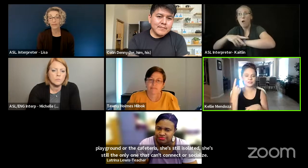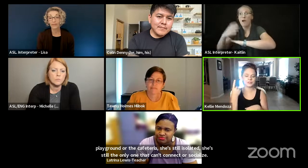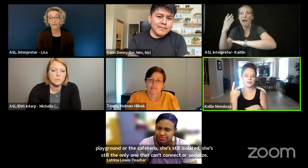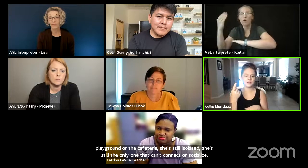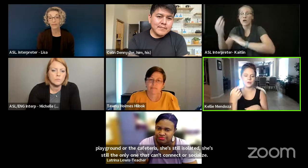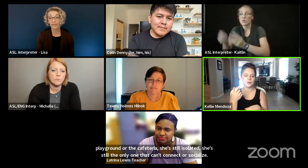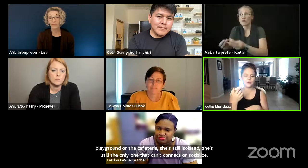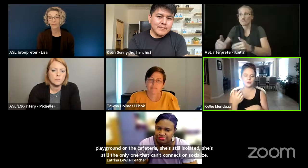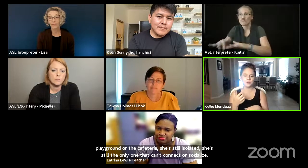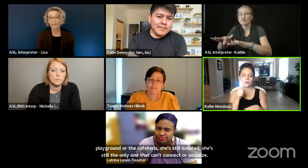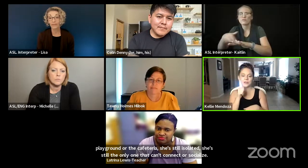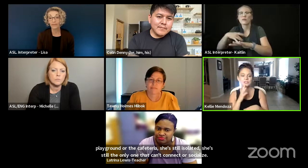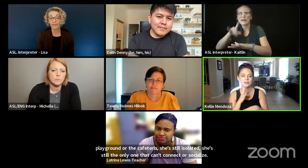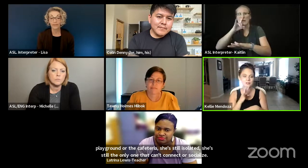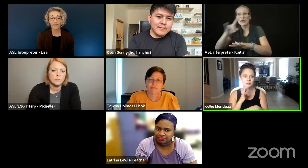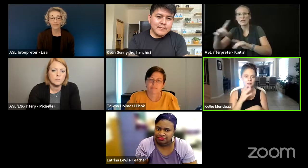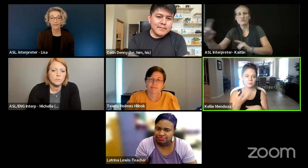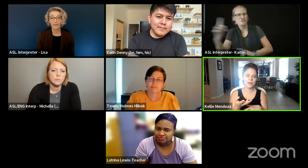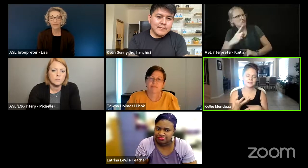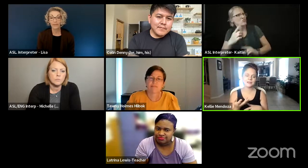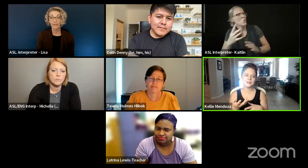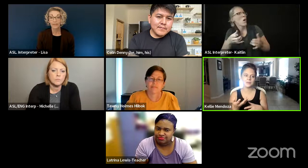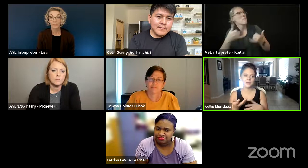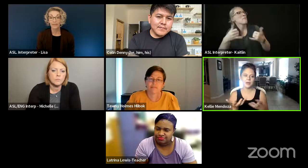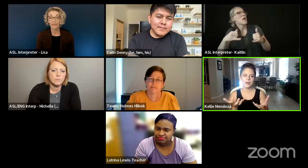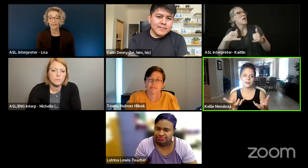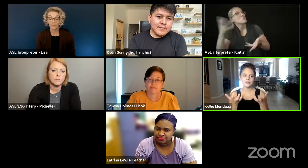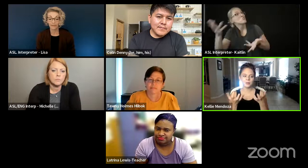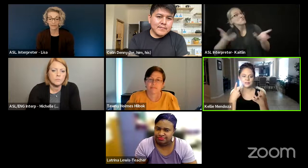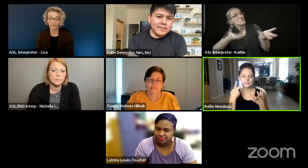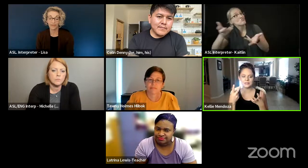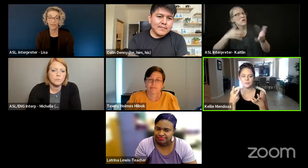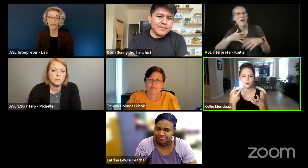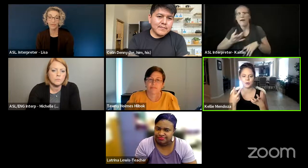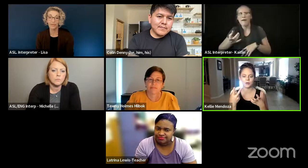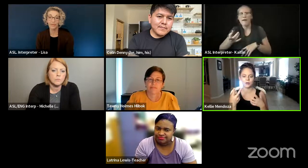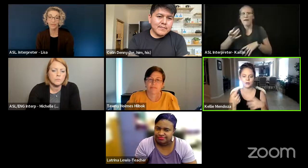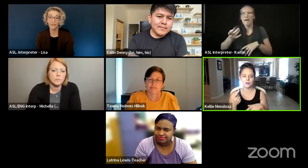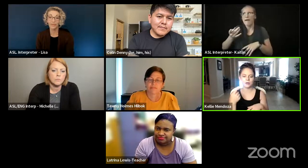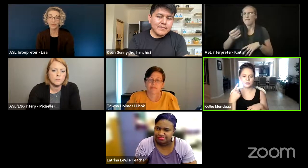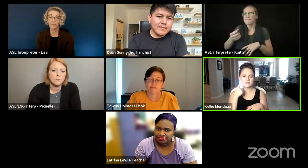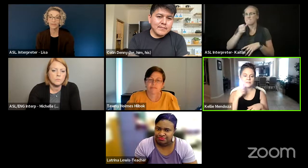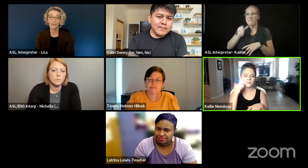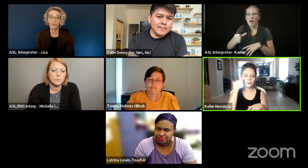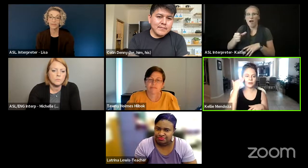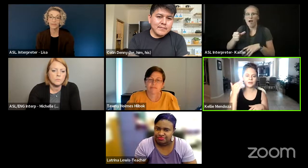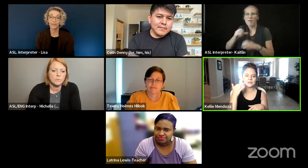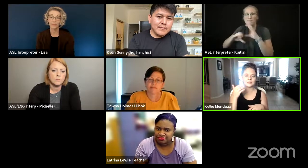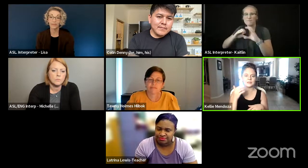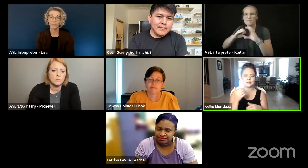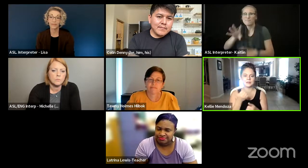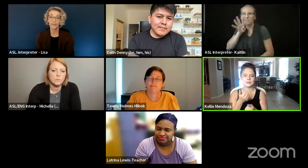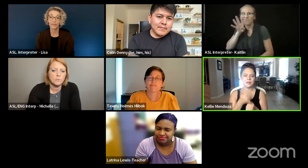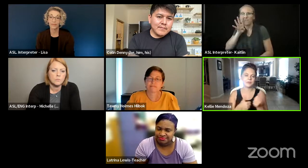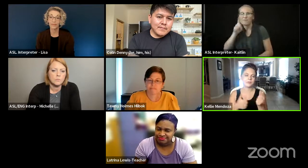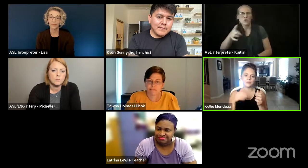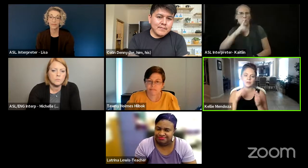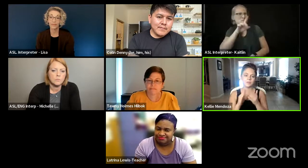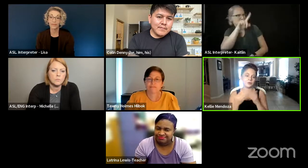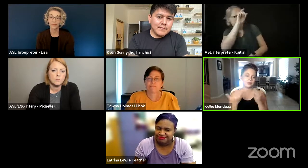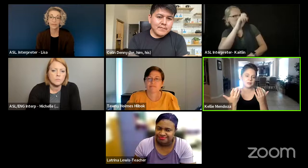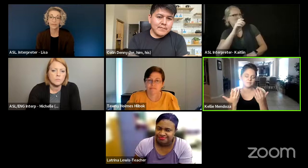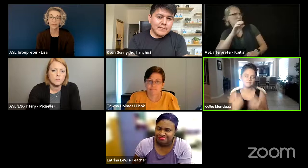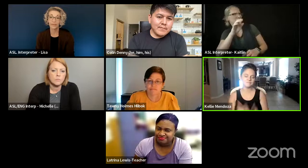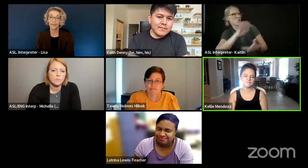don't understand, why she's not talking back to them. I just want to see more deaf awareness in